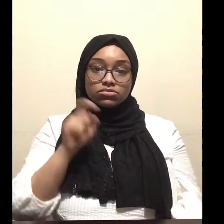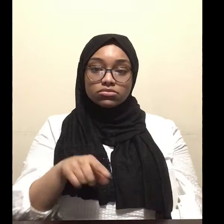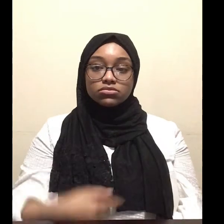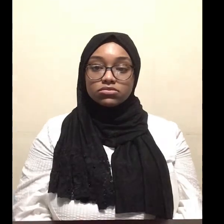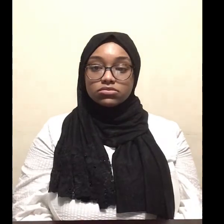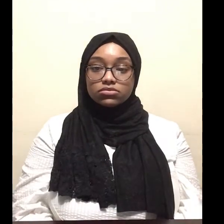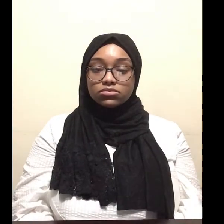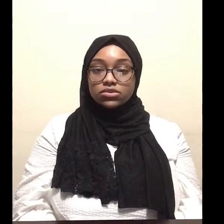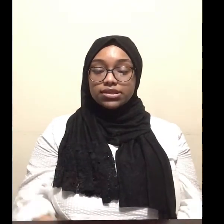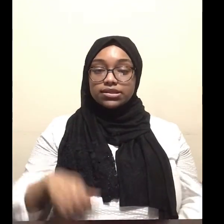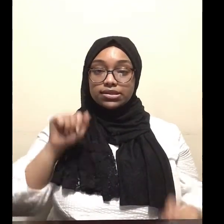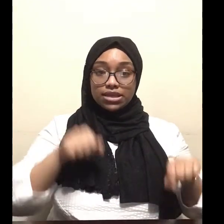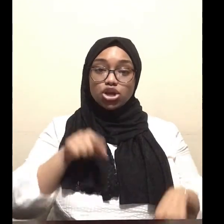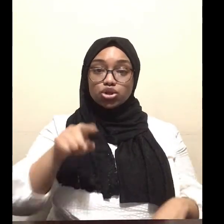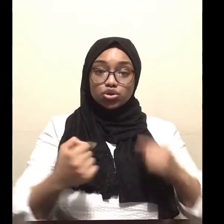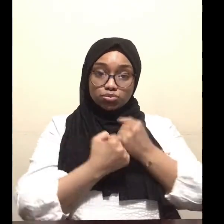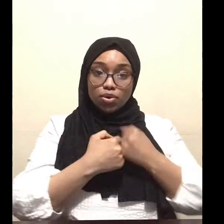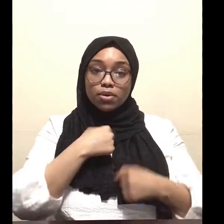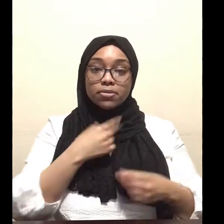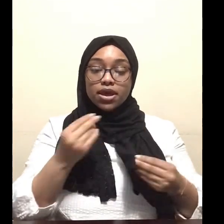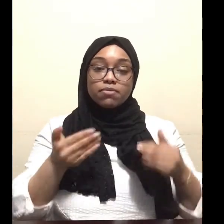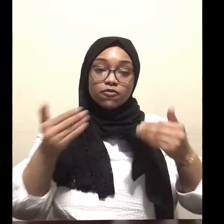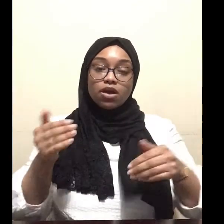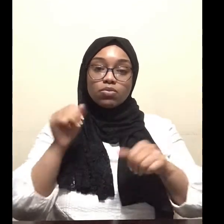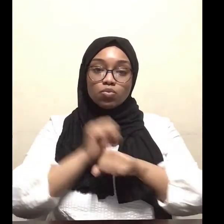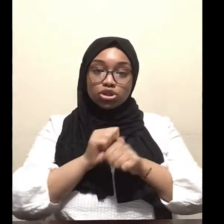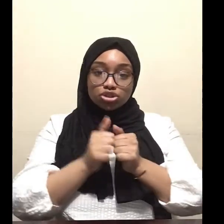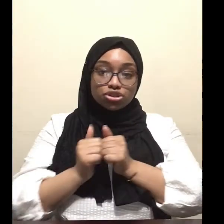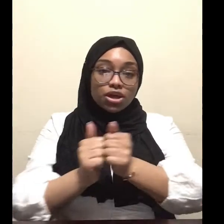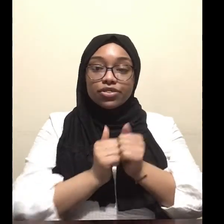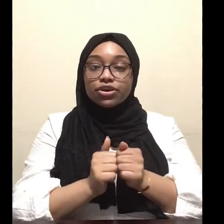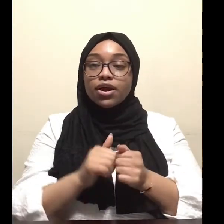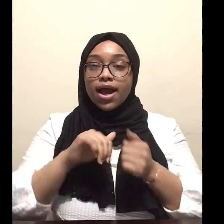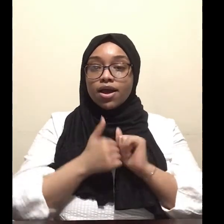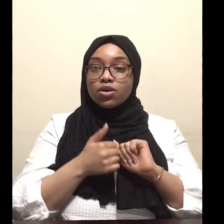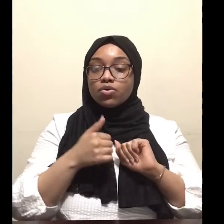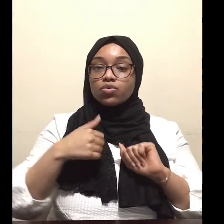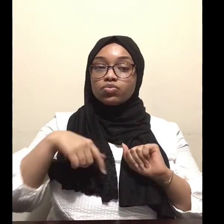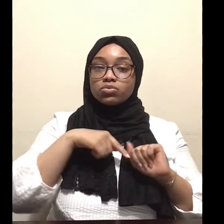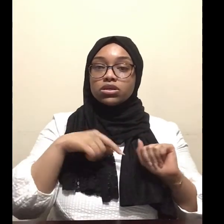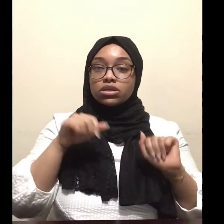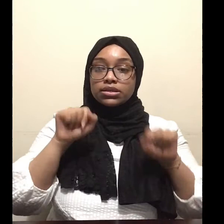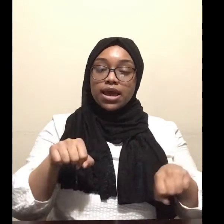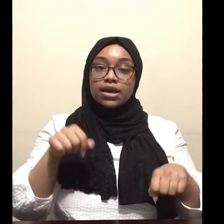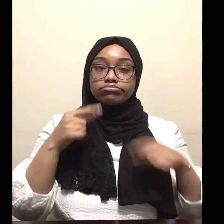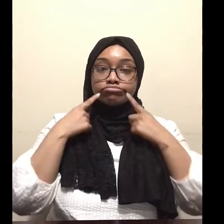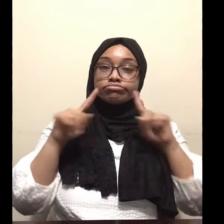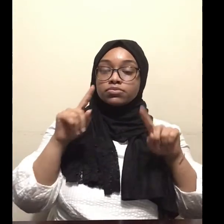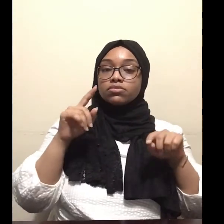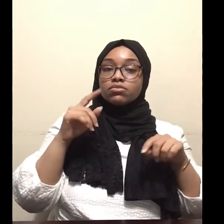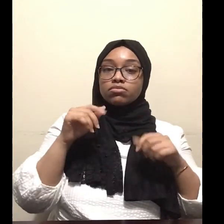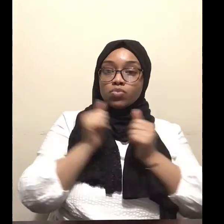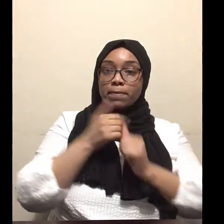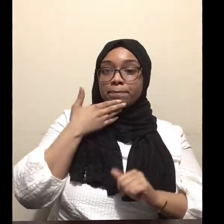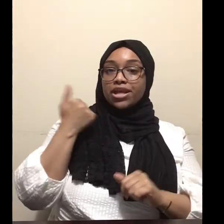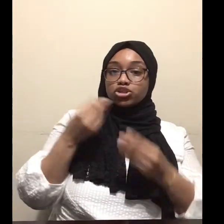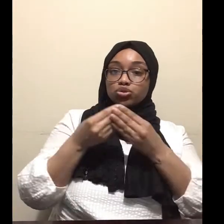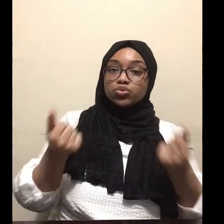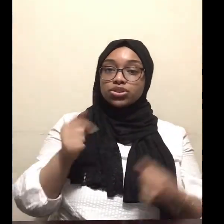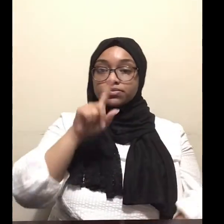issue. Sometimes in certain situations, we might, be frustrated,